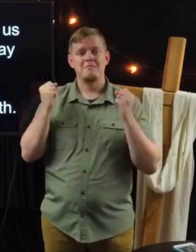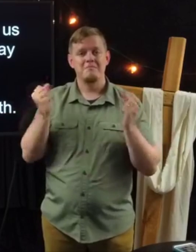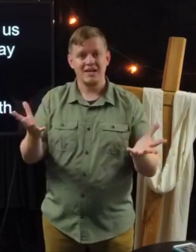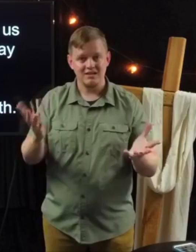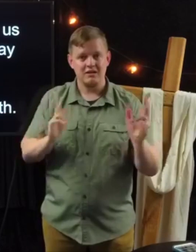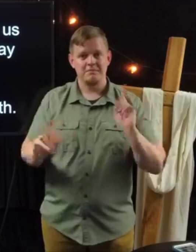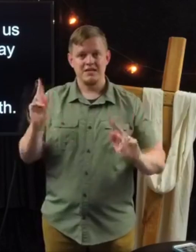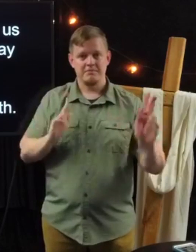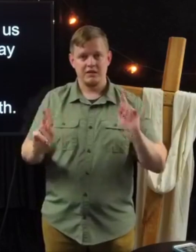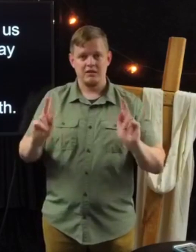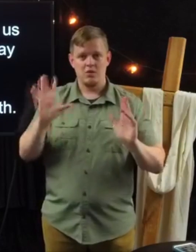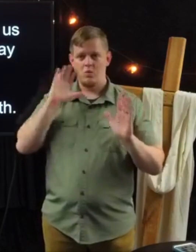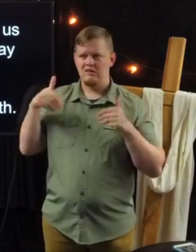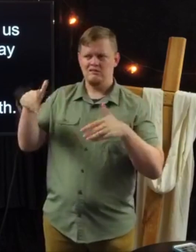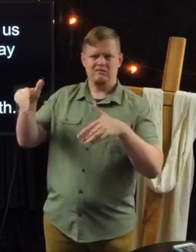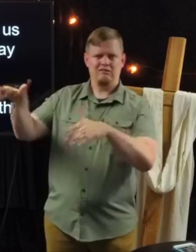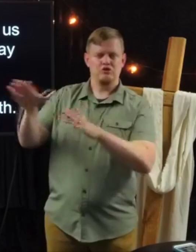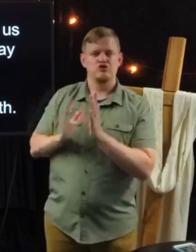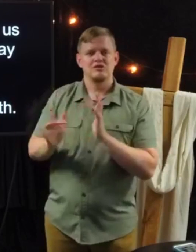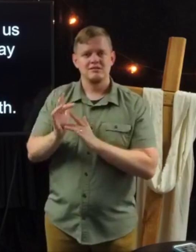That principle is that many people will